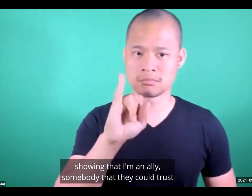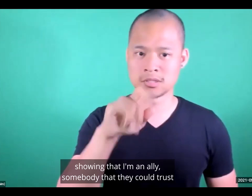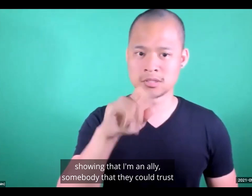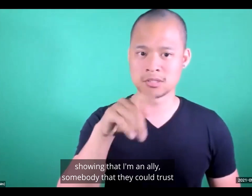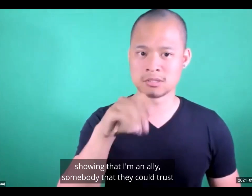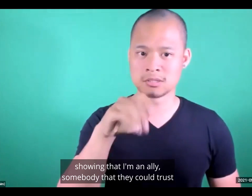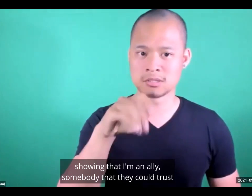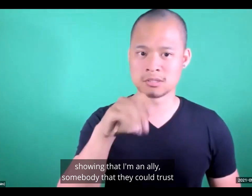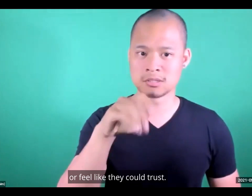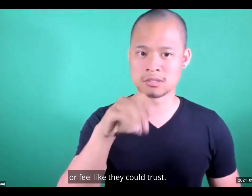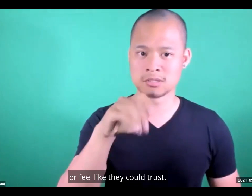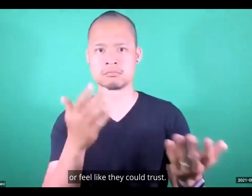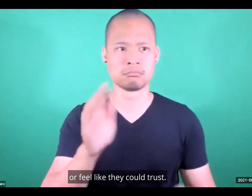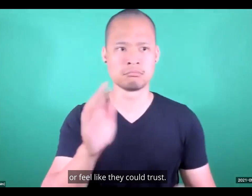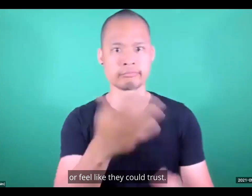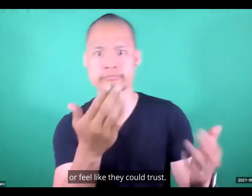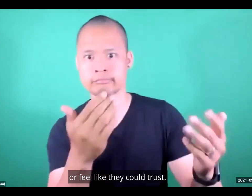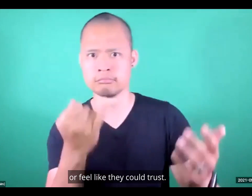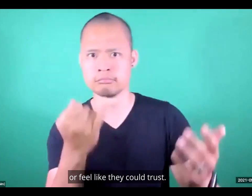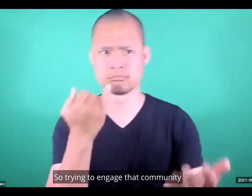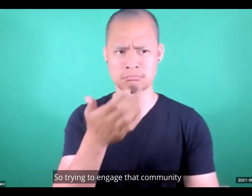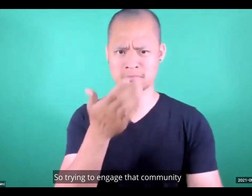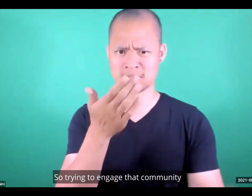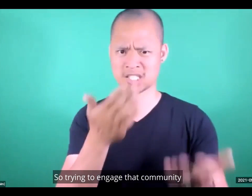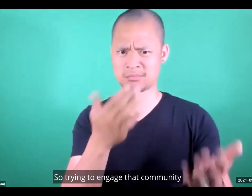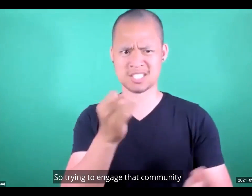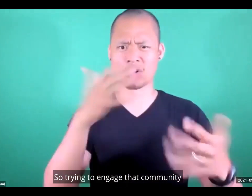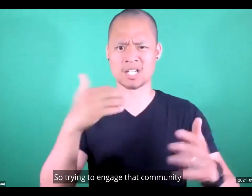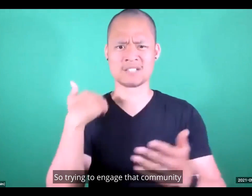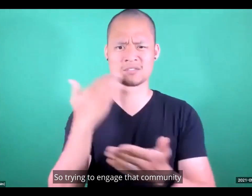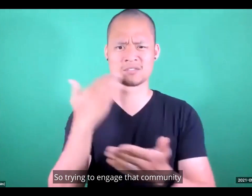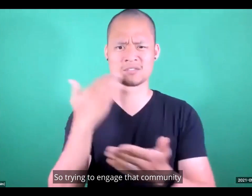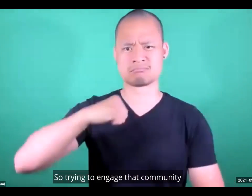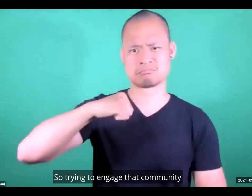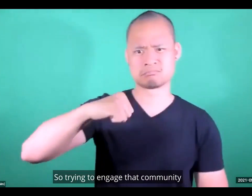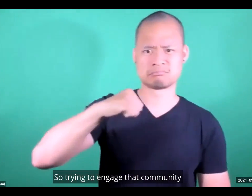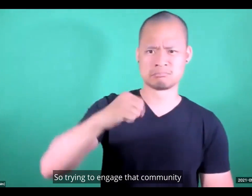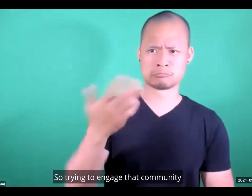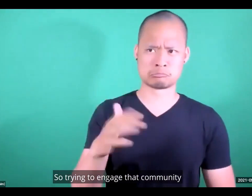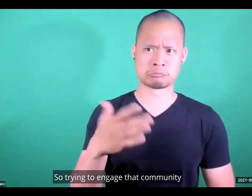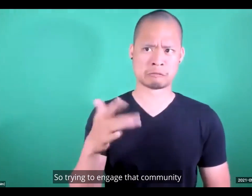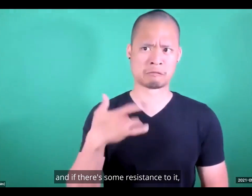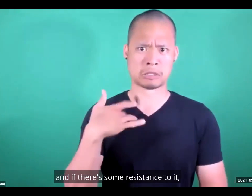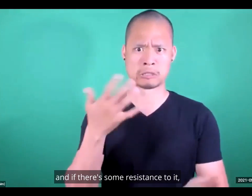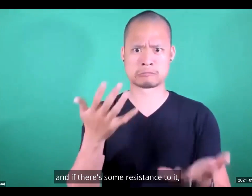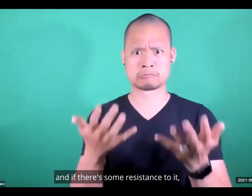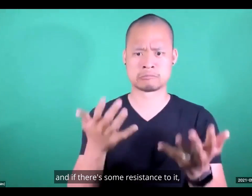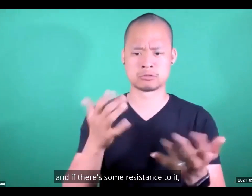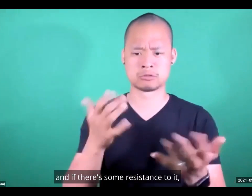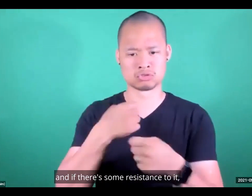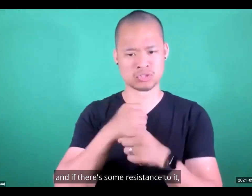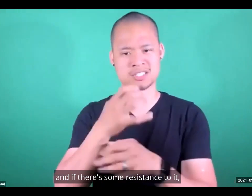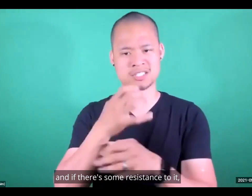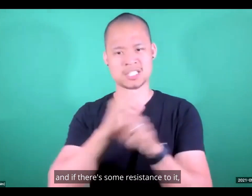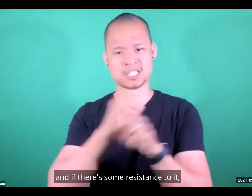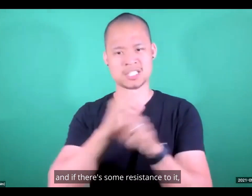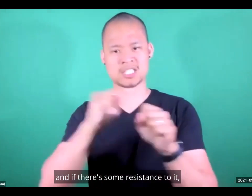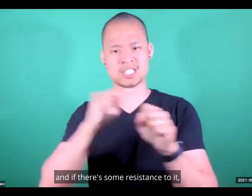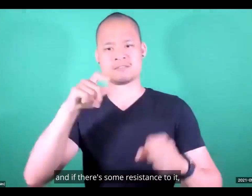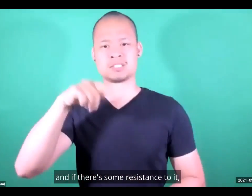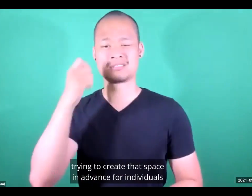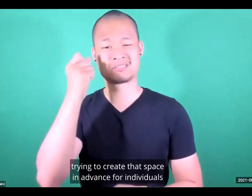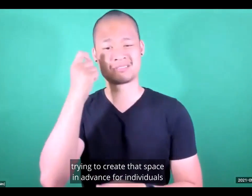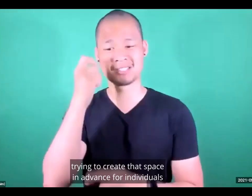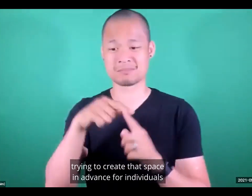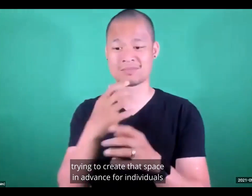you know, trust or feel like they could trust. So trying to engage that community, you know, and if there's some resistance to